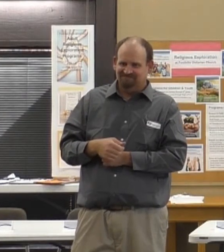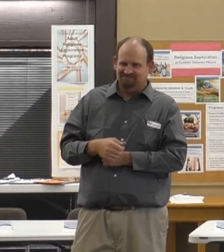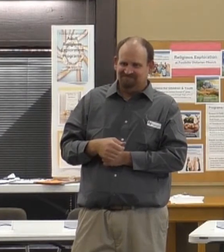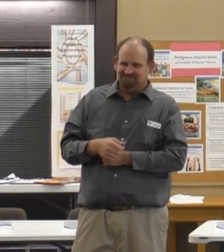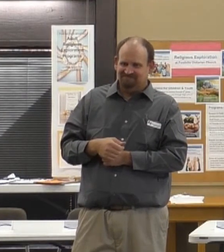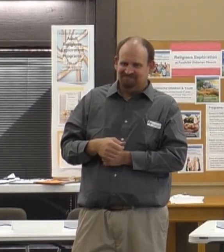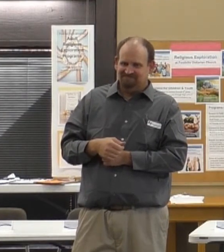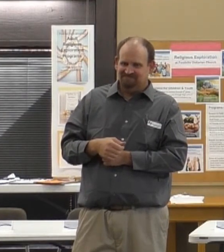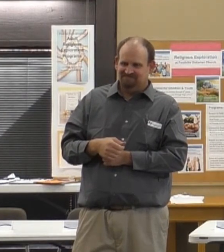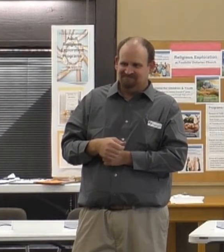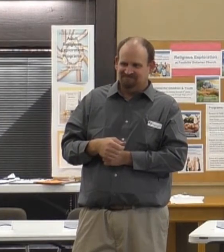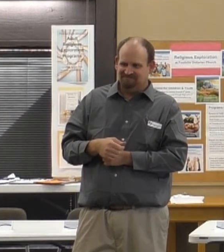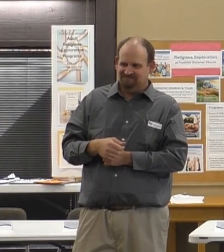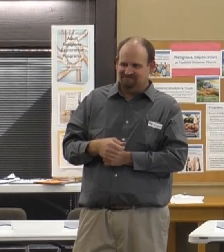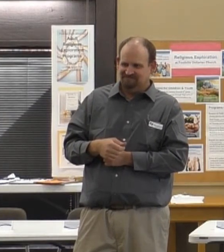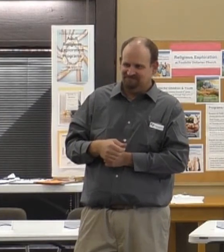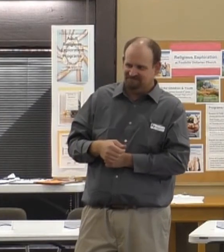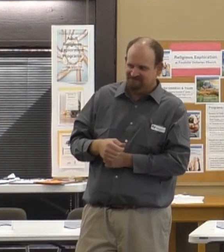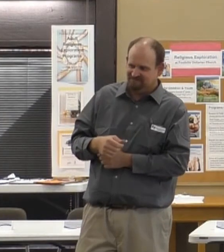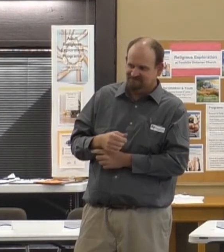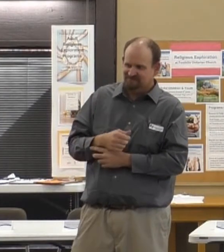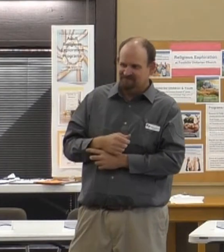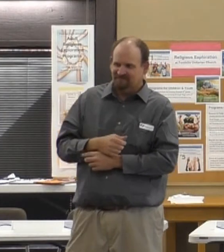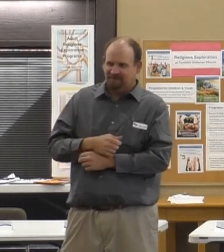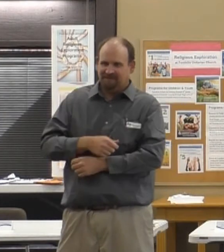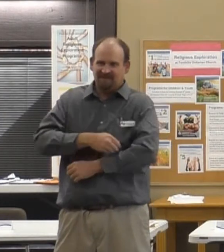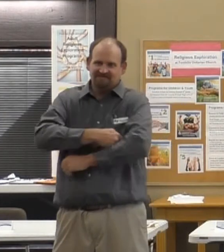you do not need to be able to hear in order to do your job.